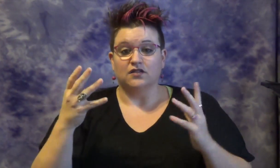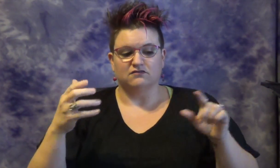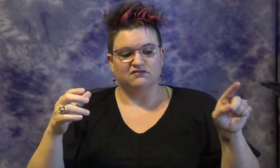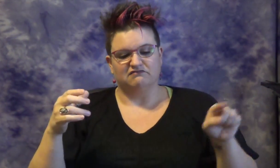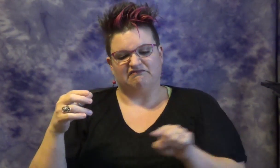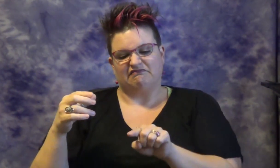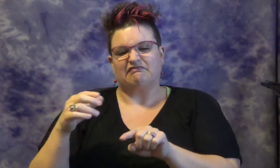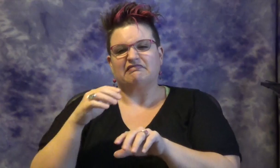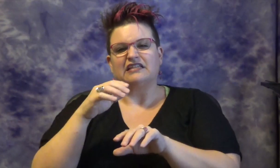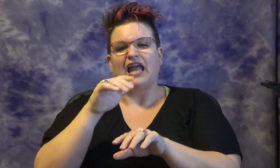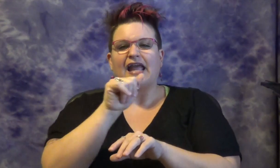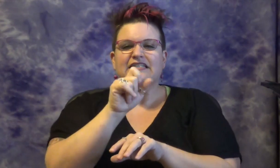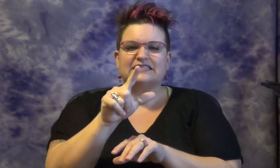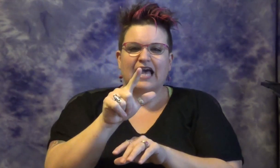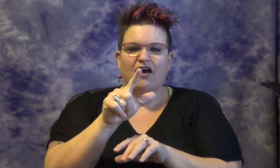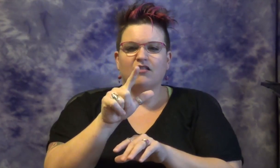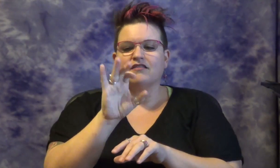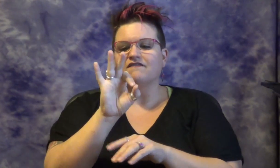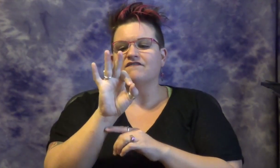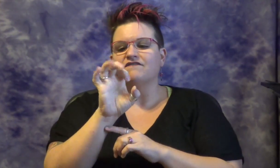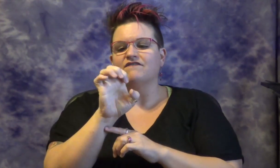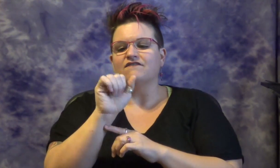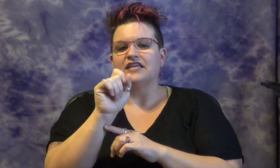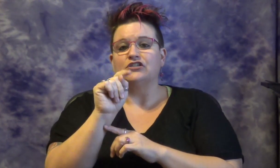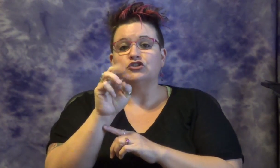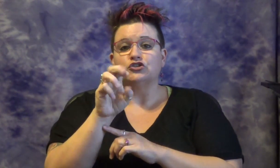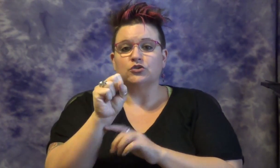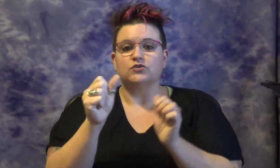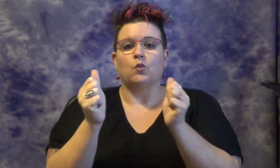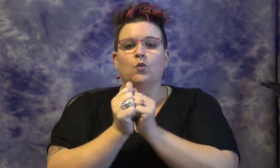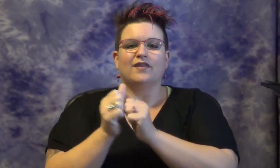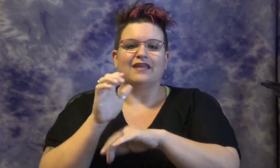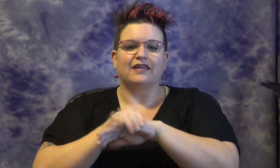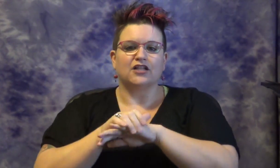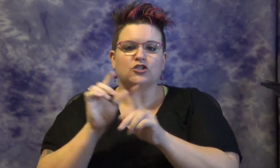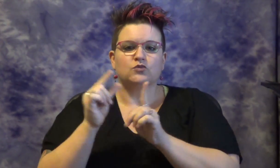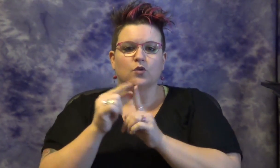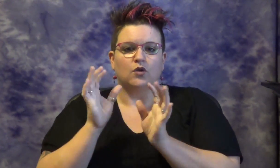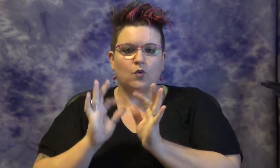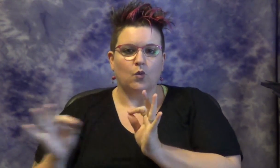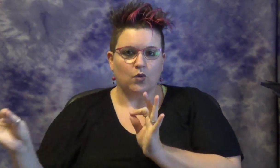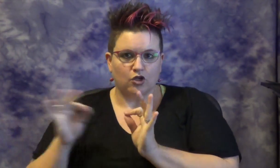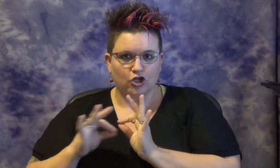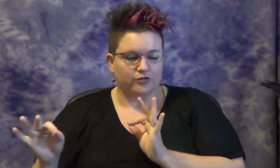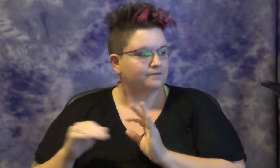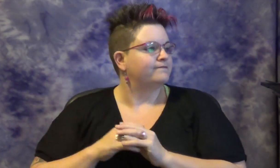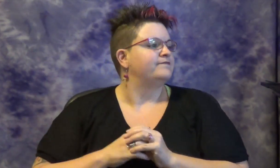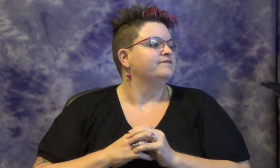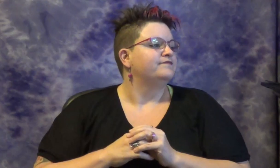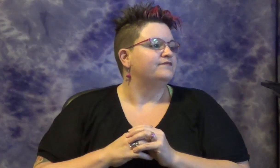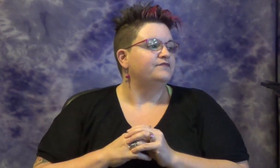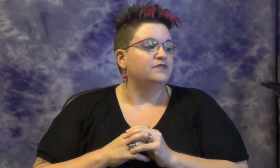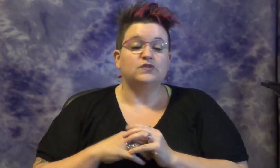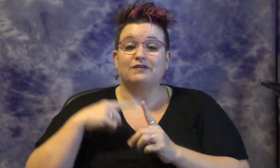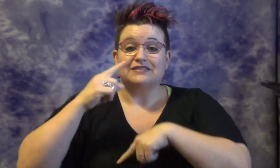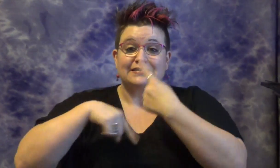PSE. PSE typically is kind of in the middle of the continuum. It has ASL features with English word